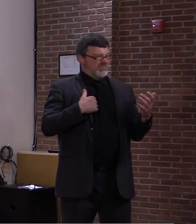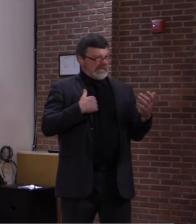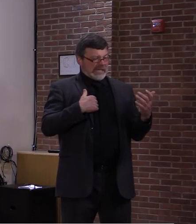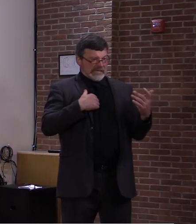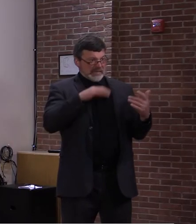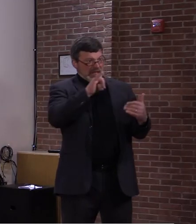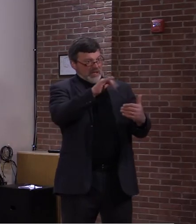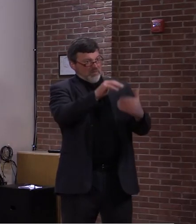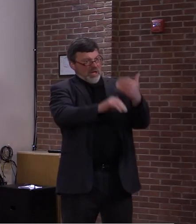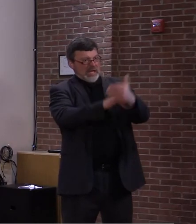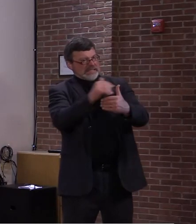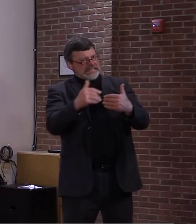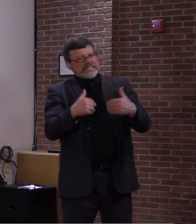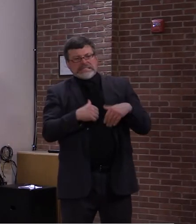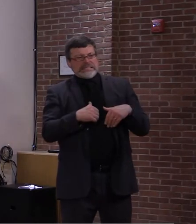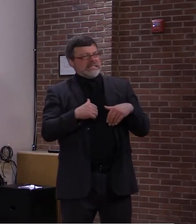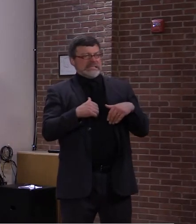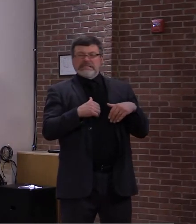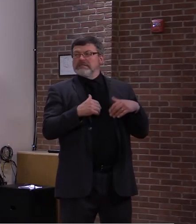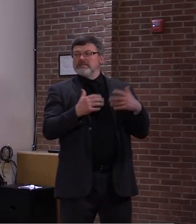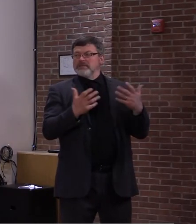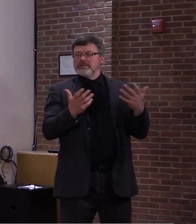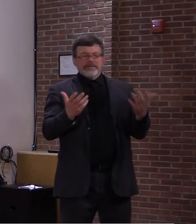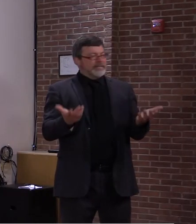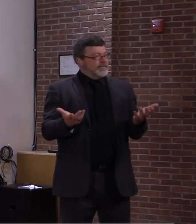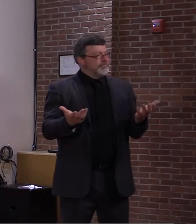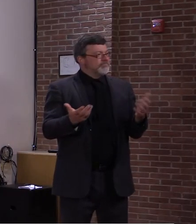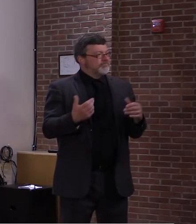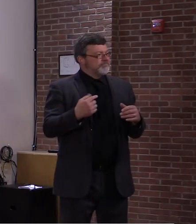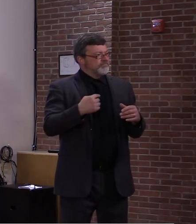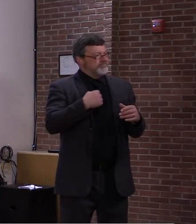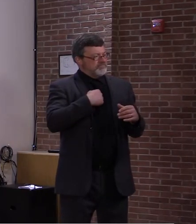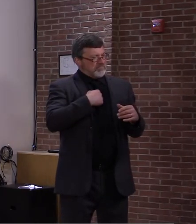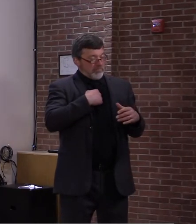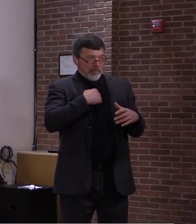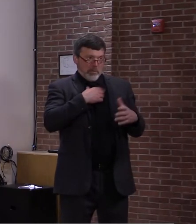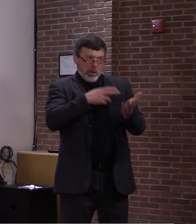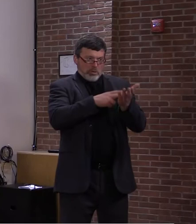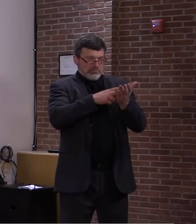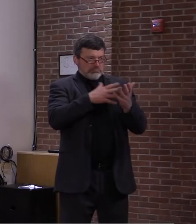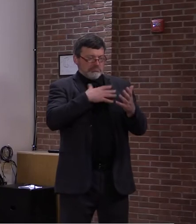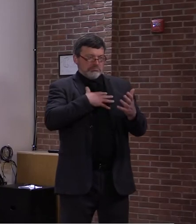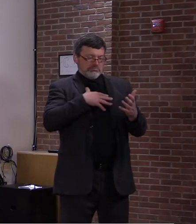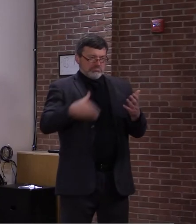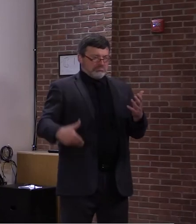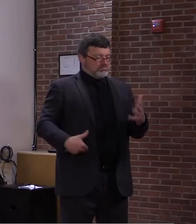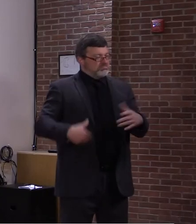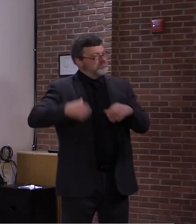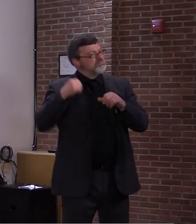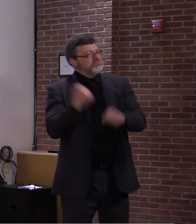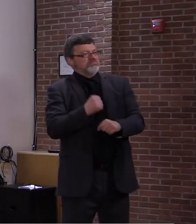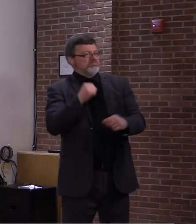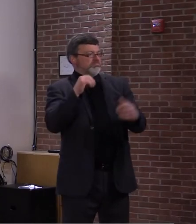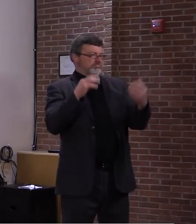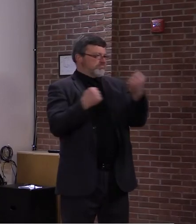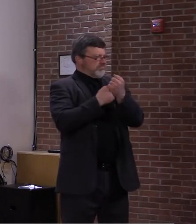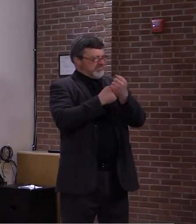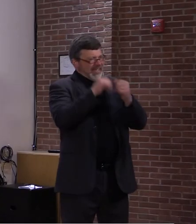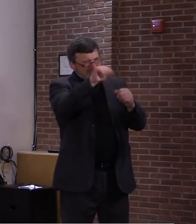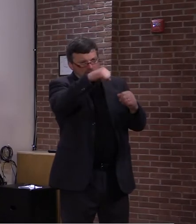time. But I feel strongly that we need to do our part in making sure that